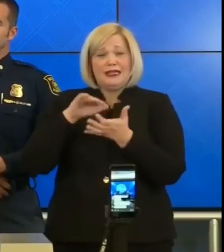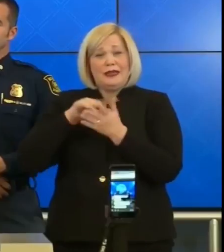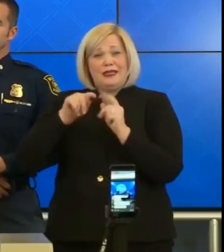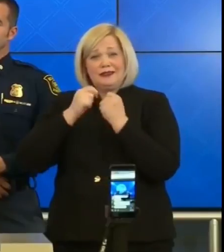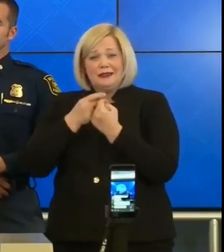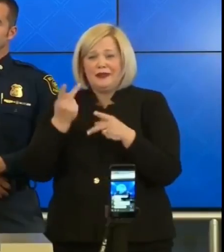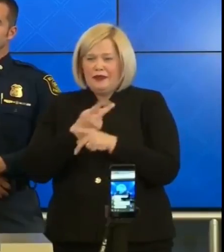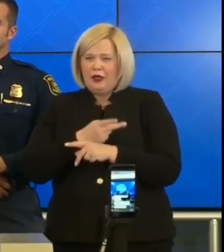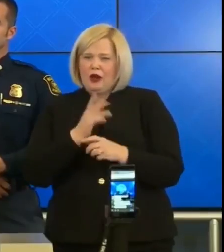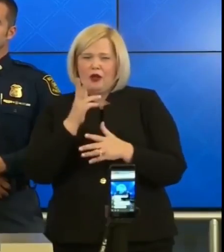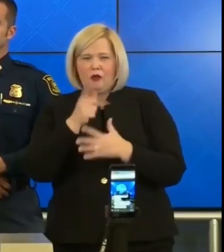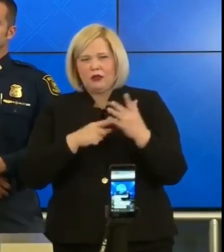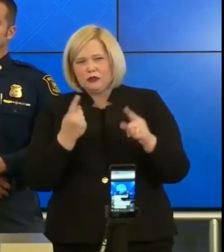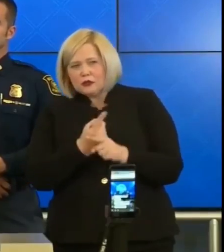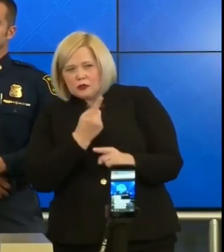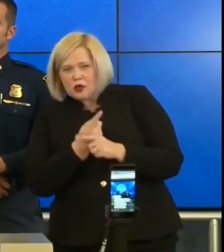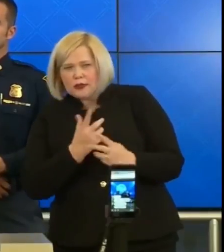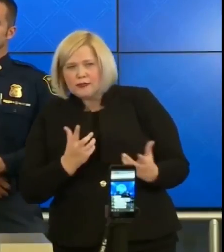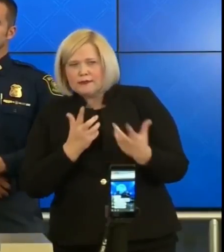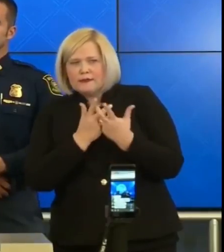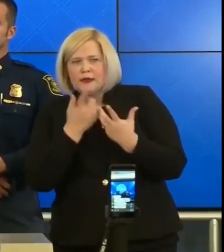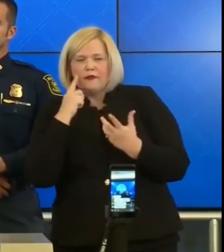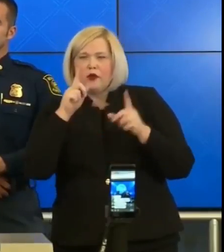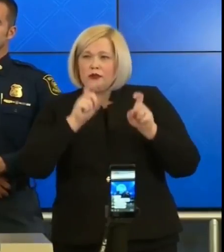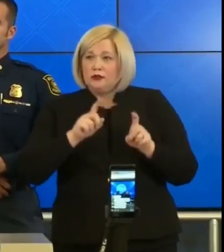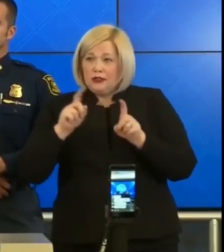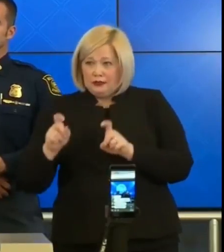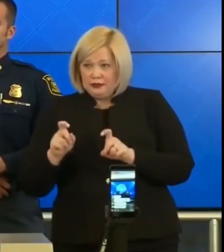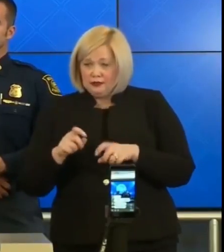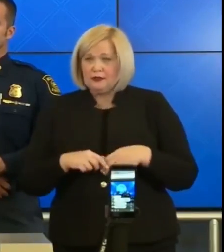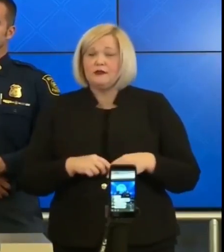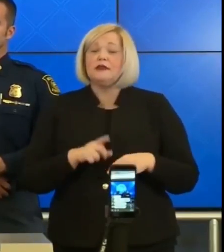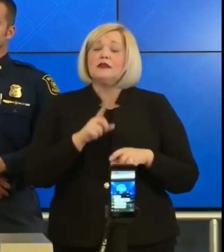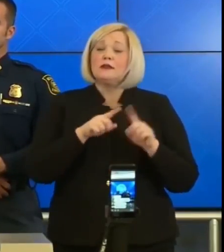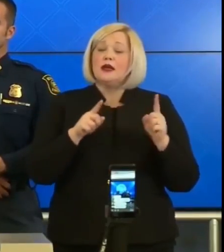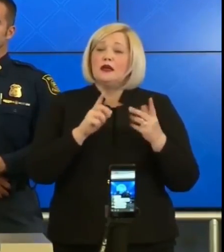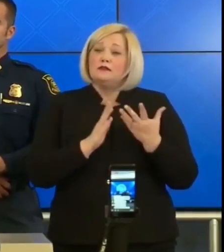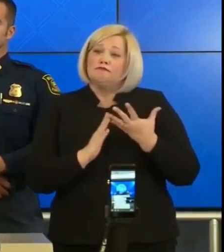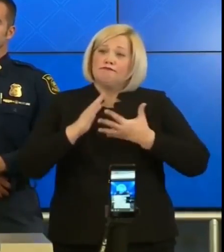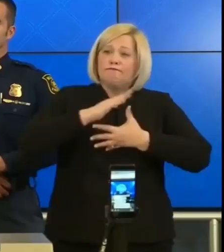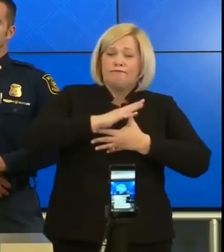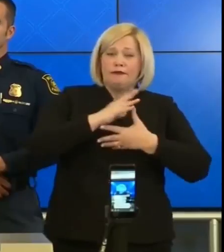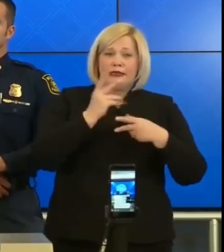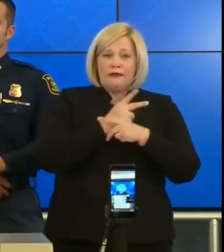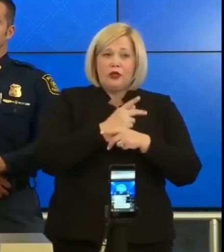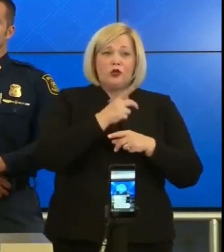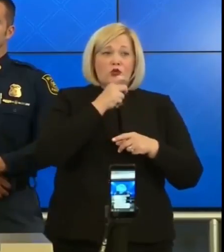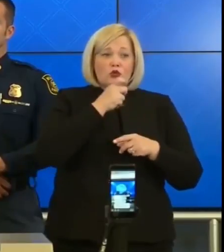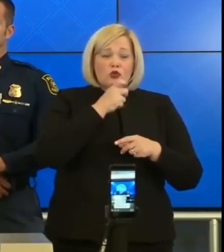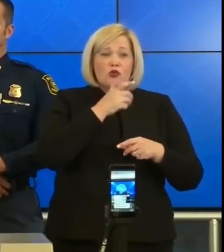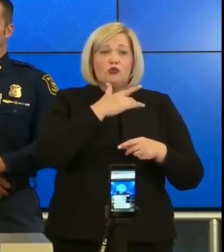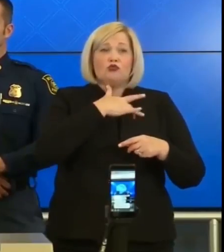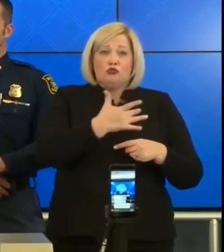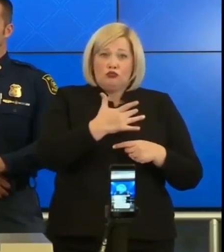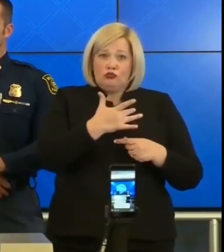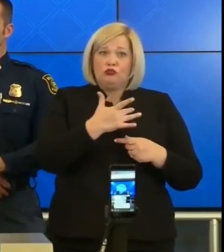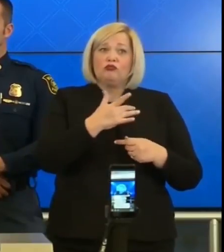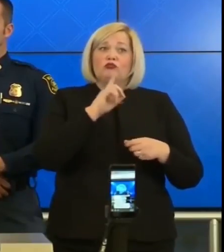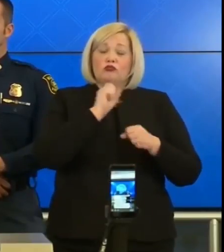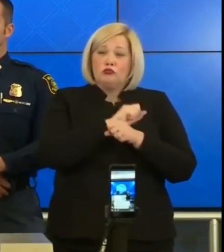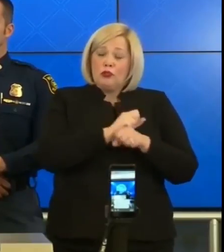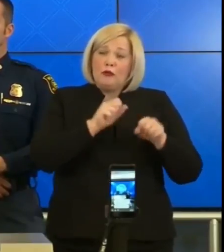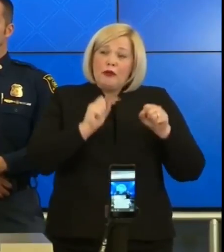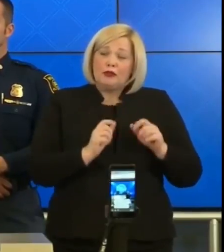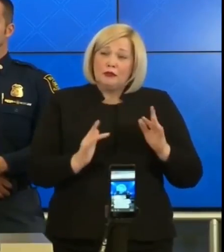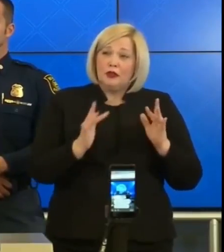what is practical as far as the testing rubric. But it will be prioritizing those who are most likely to have come in contact